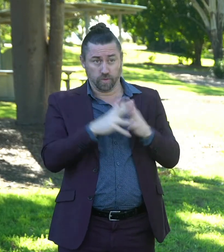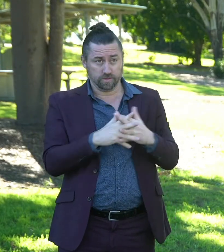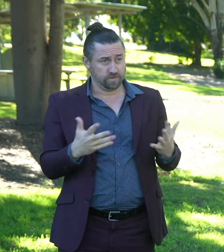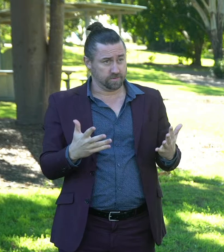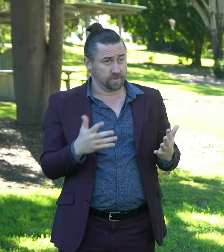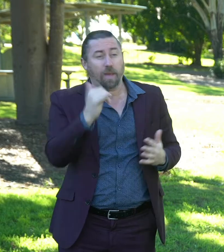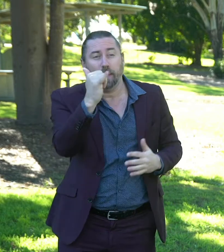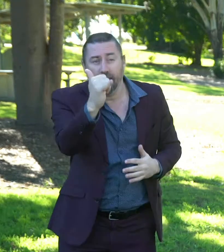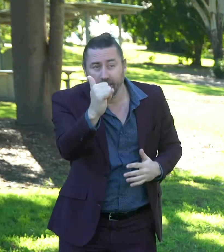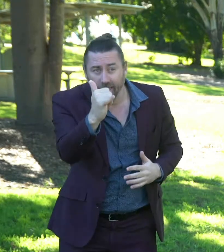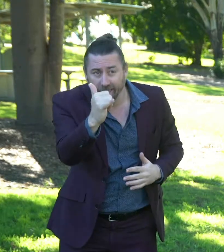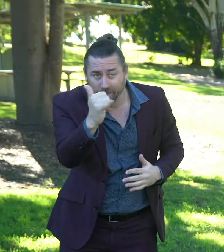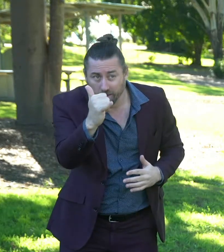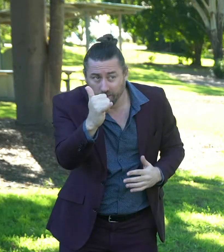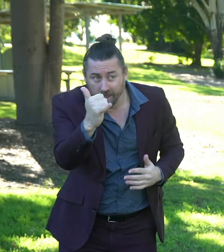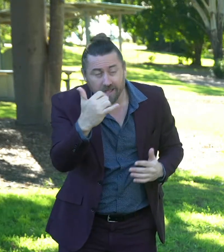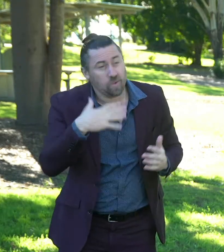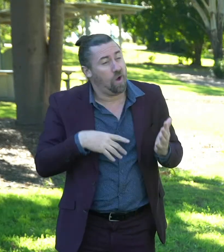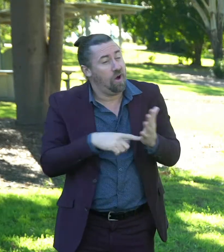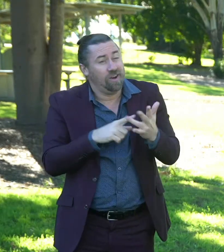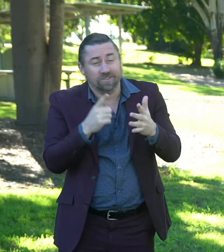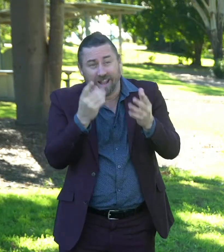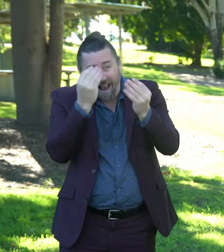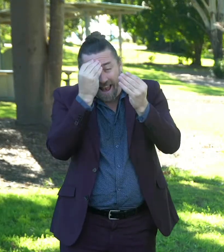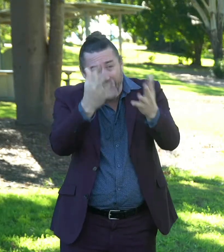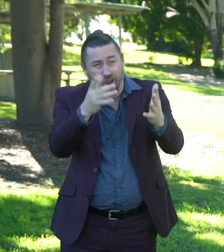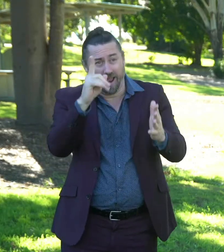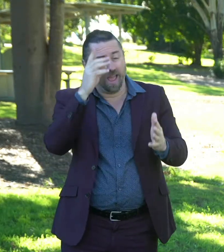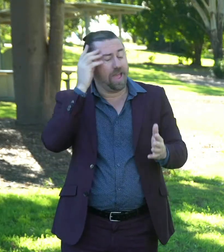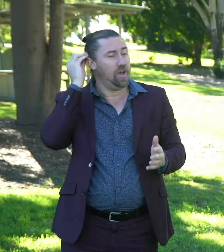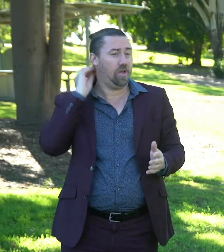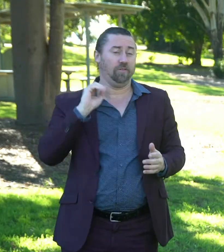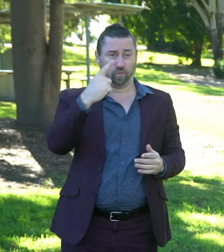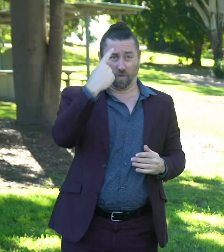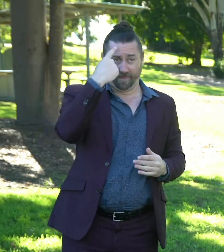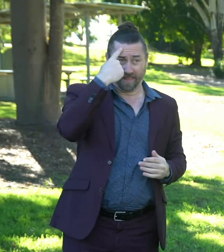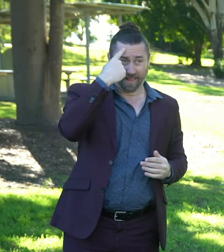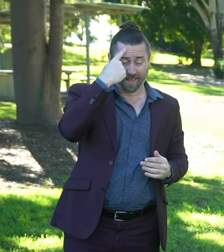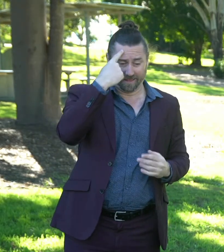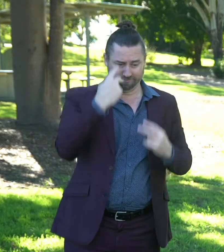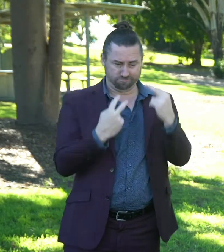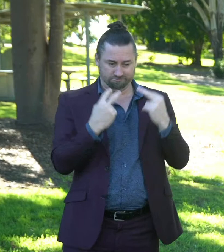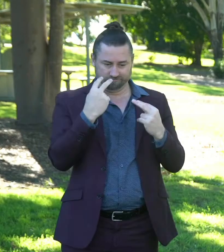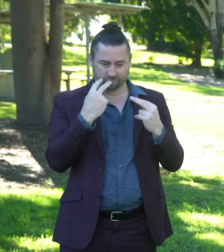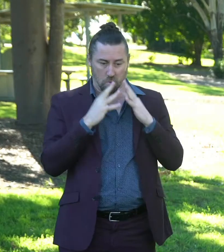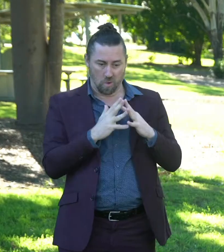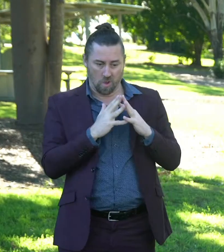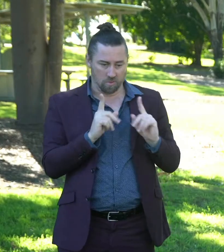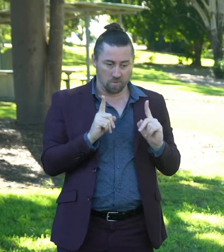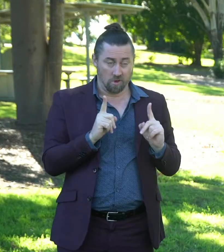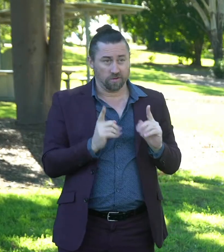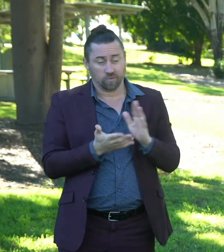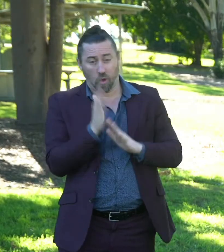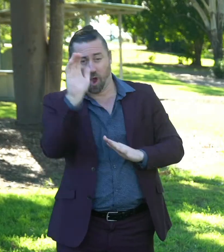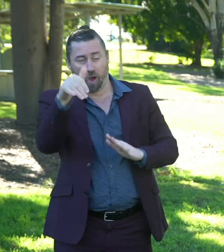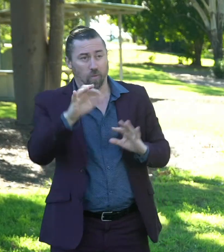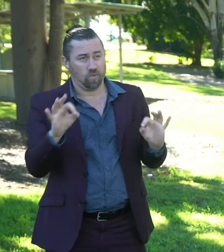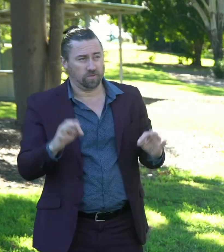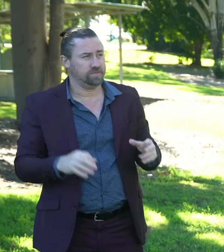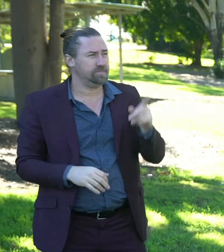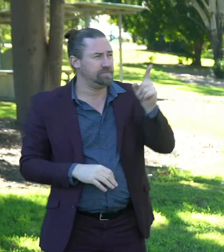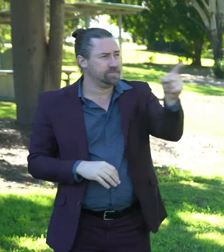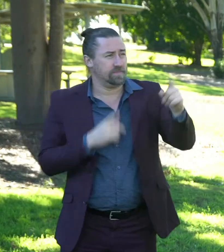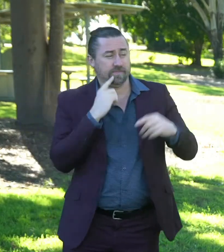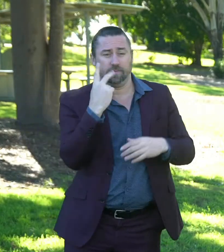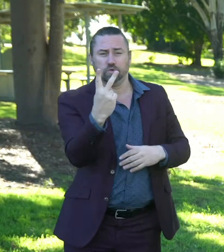this through. That's why people just need to look at their own circumstances and what it means for them. So the two new locally acquired